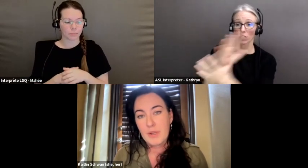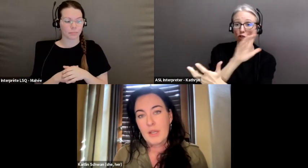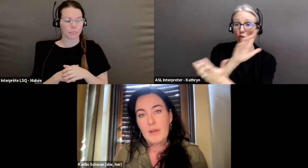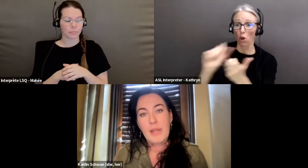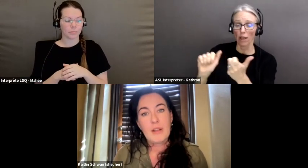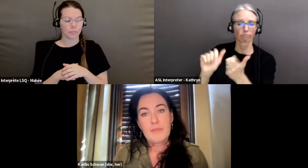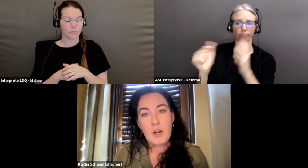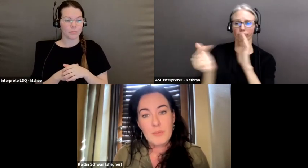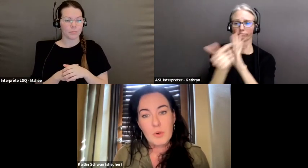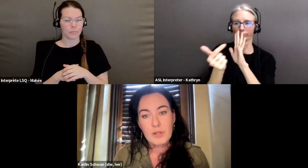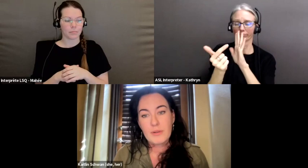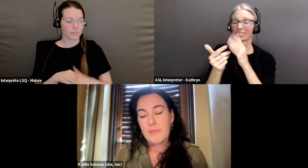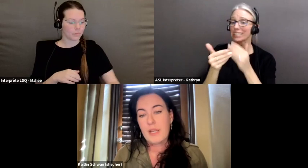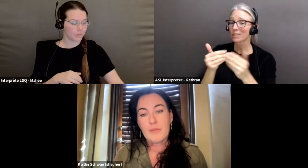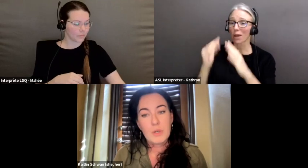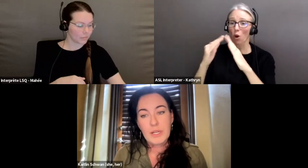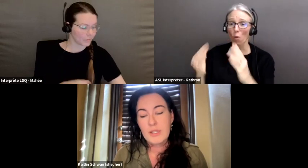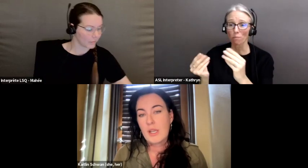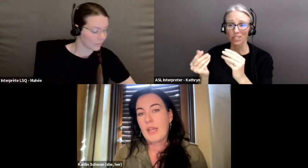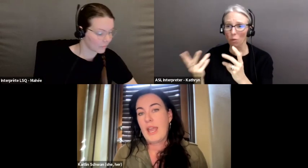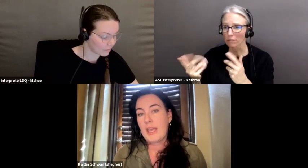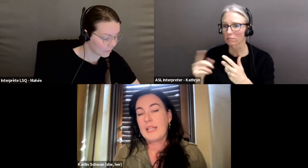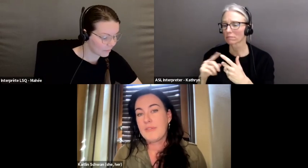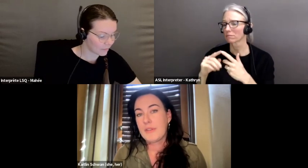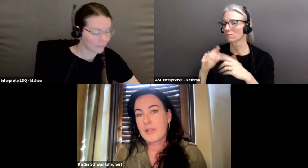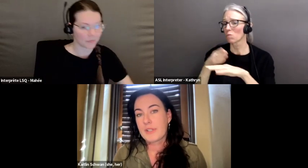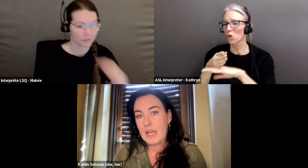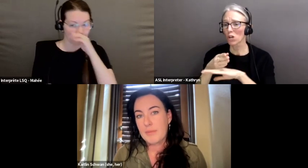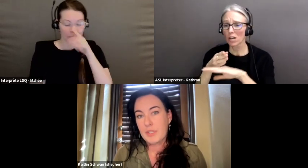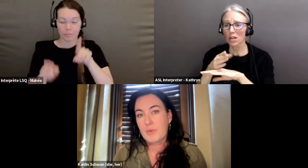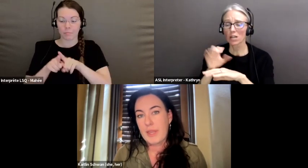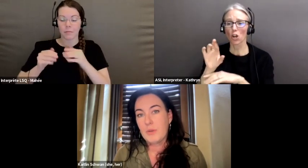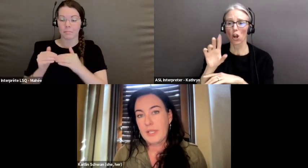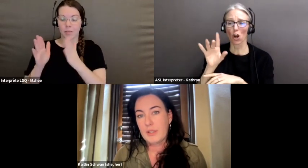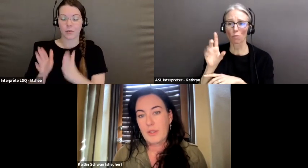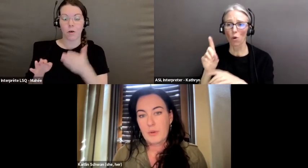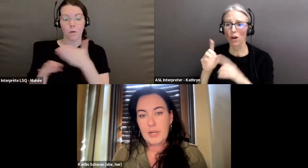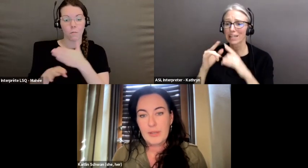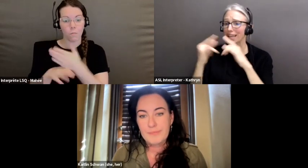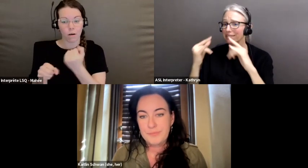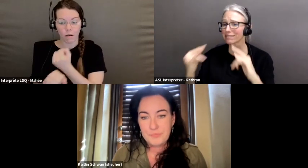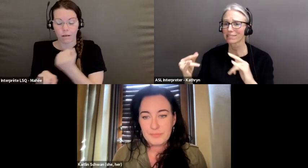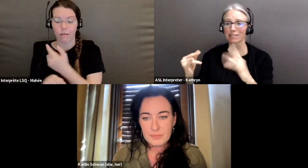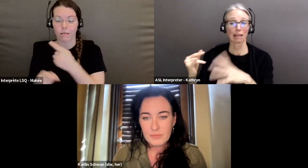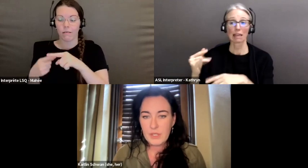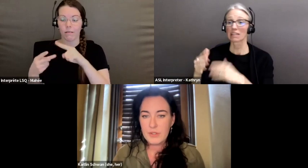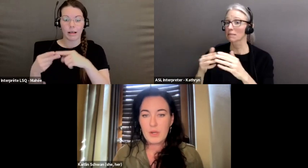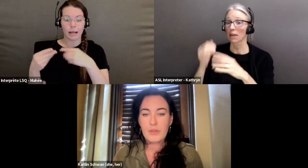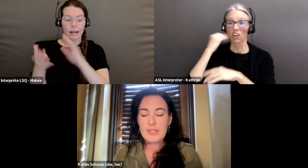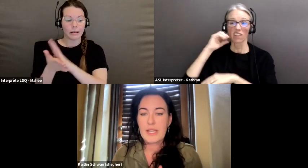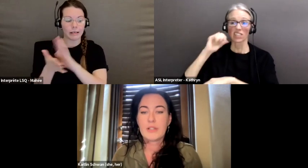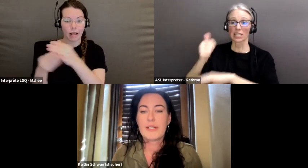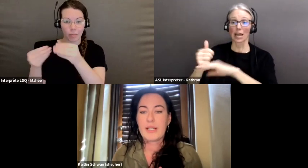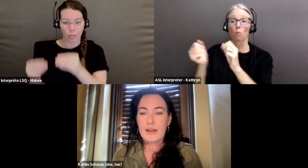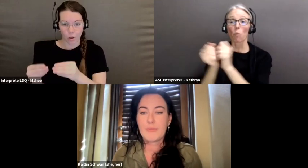tarp, made of cardboard, made of wood, and even if they're established without legal authority. So